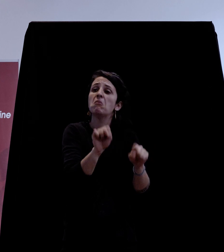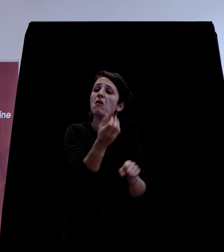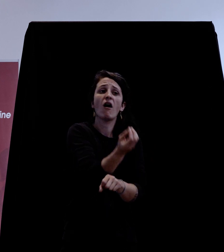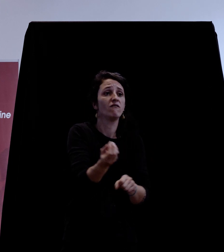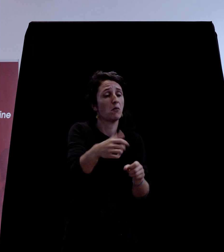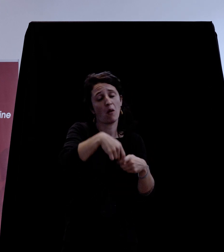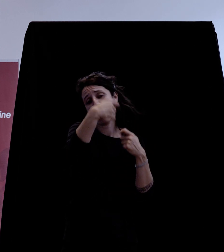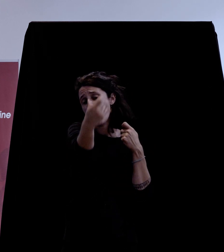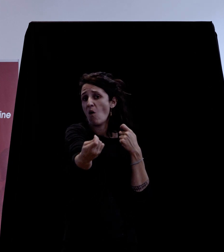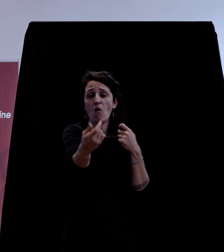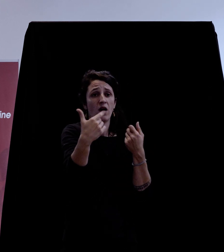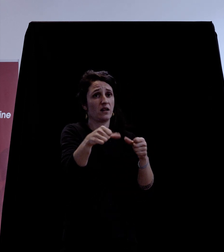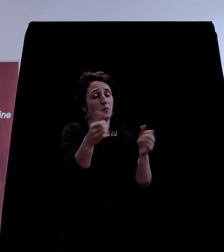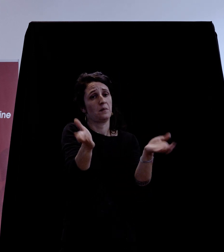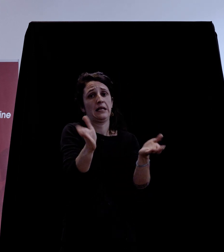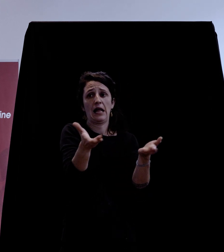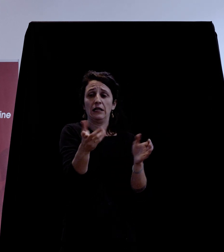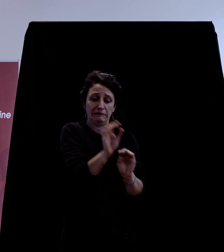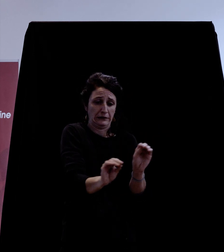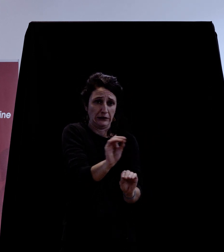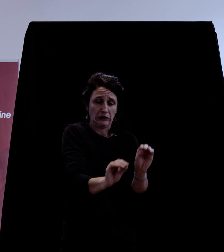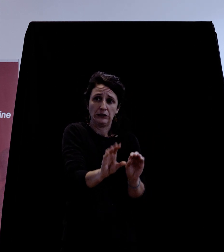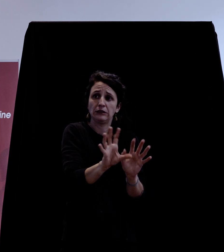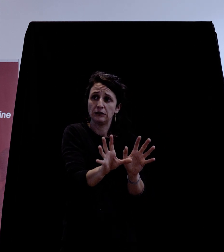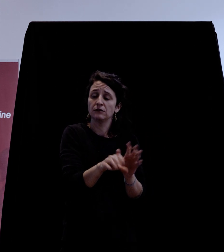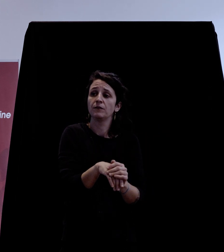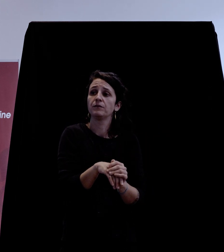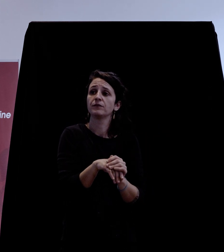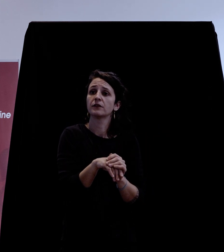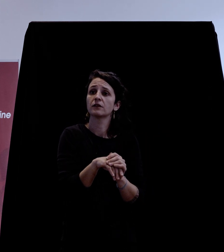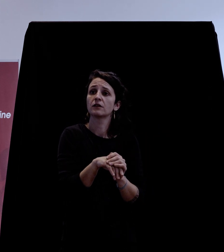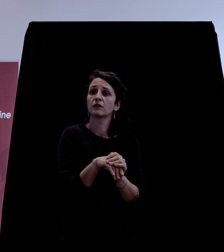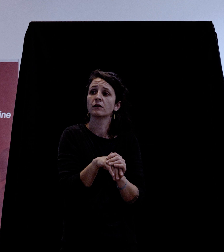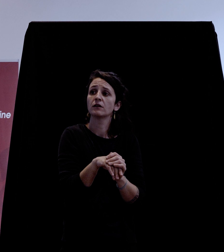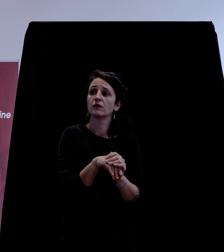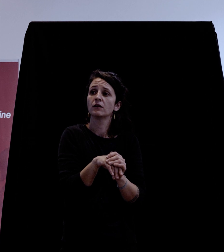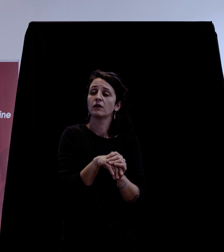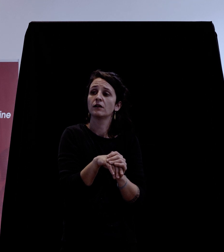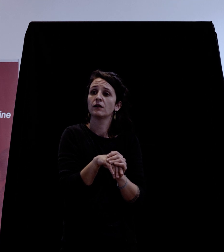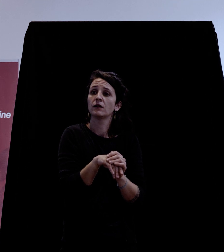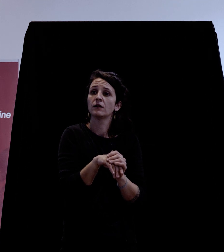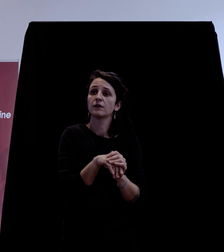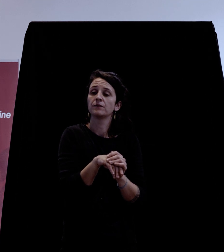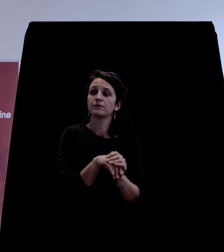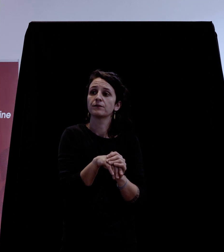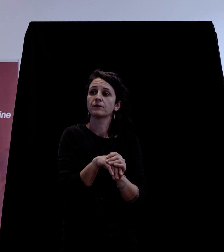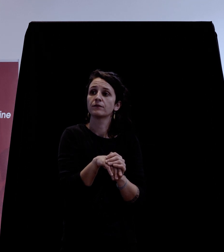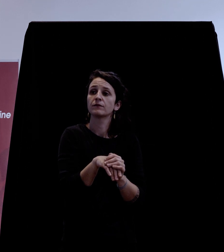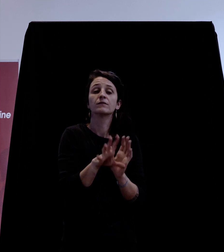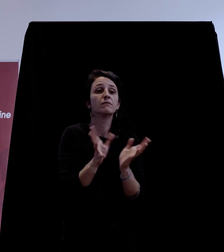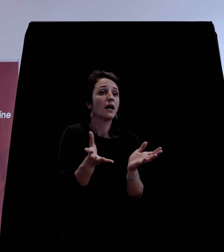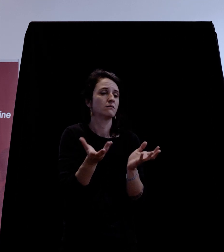needed intensive care. But what happens to you when you're lying, the baby